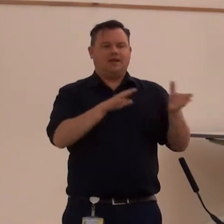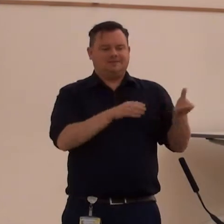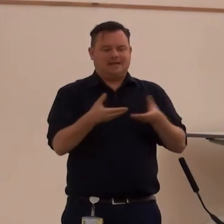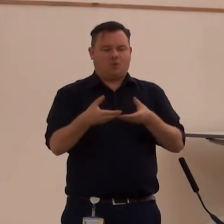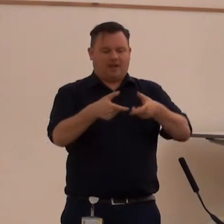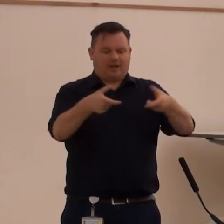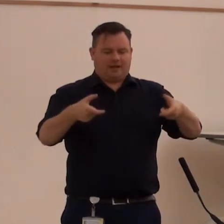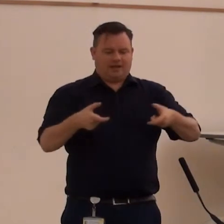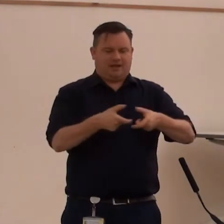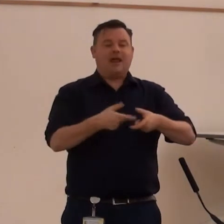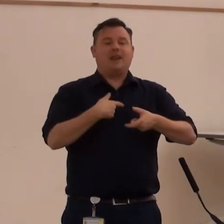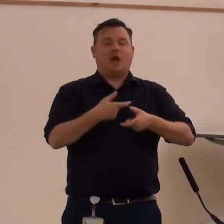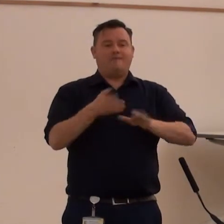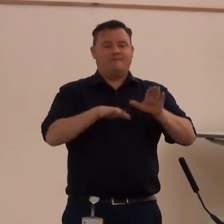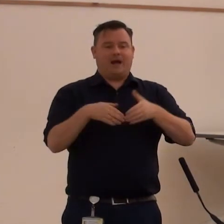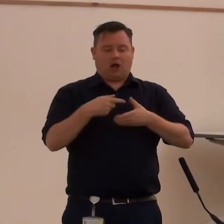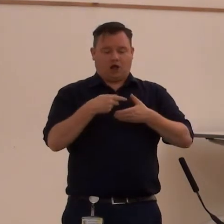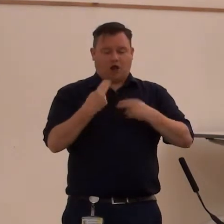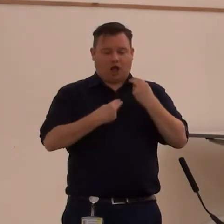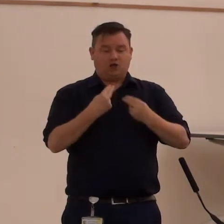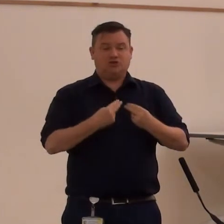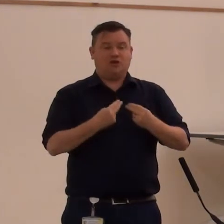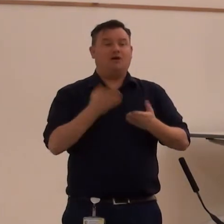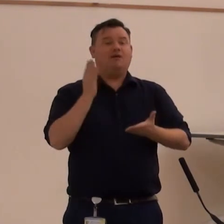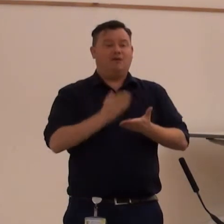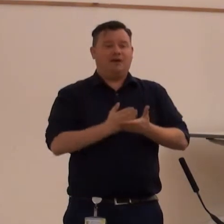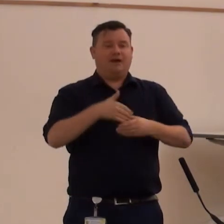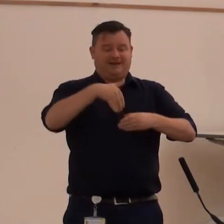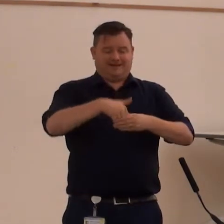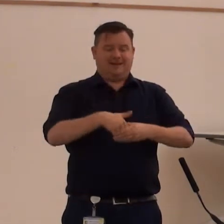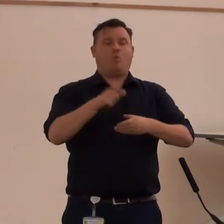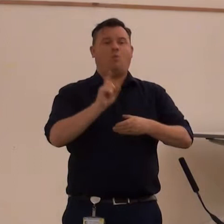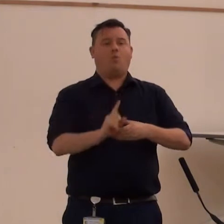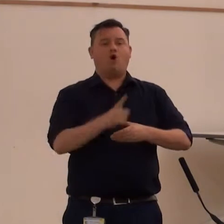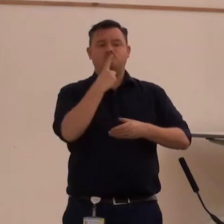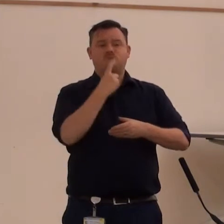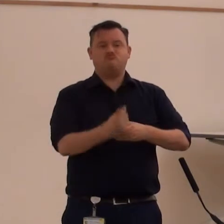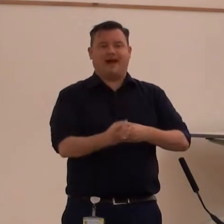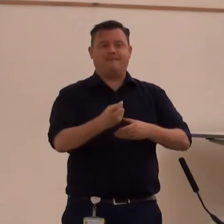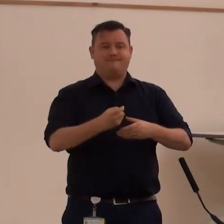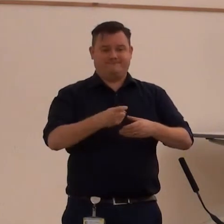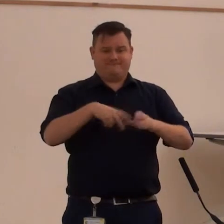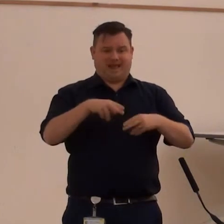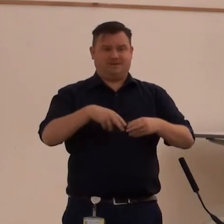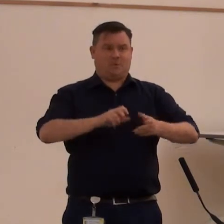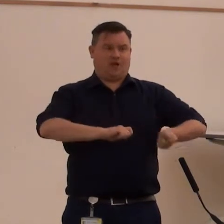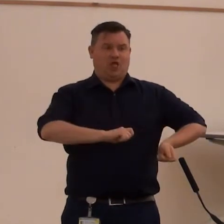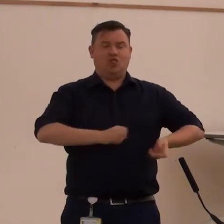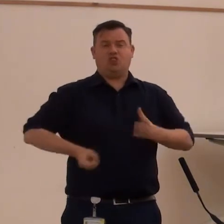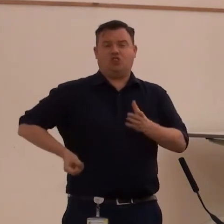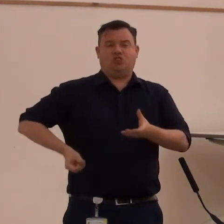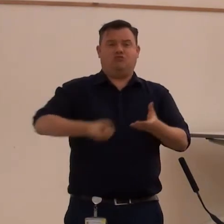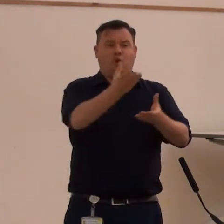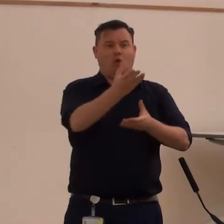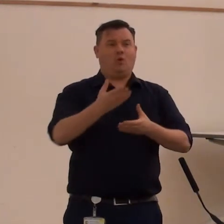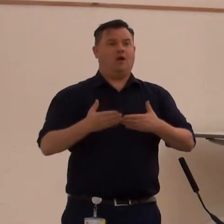pack lunches, that's what everybody thought. In fact, they were filled with red paint, which we threw at